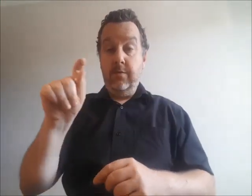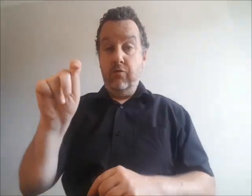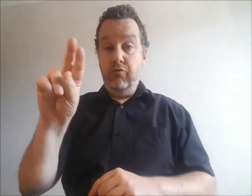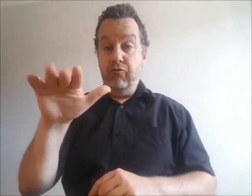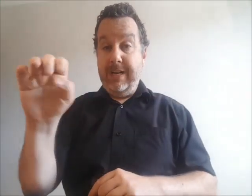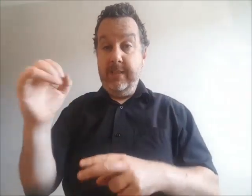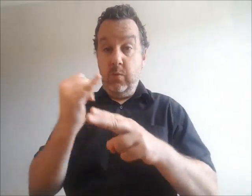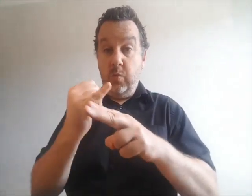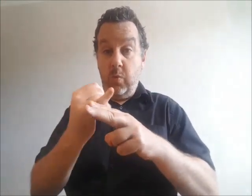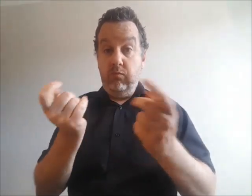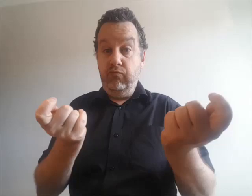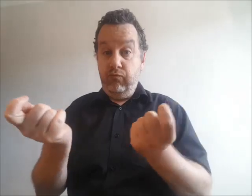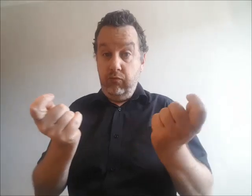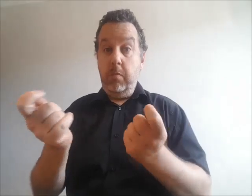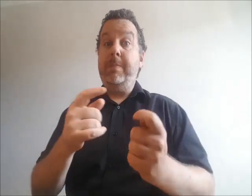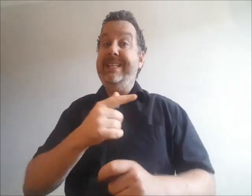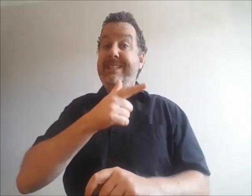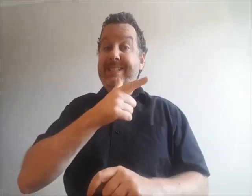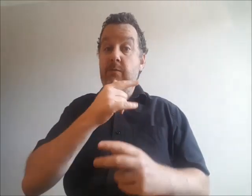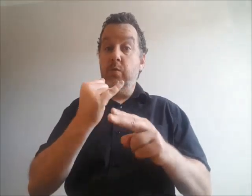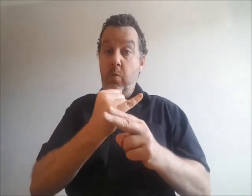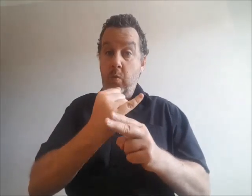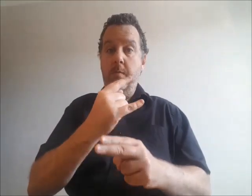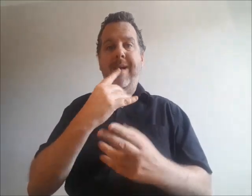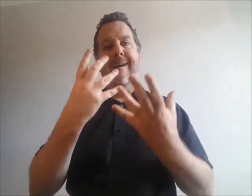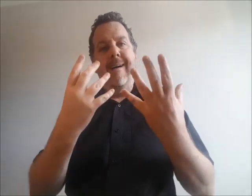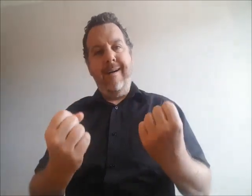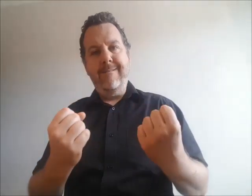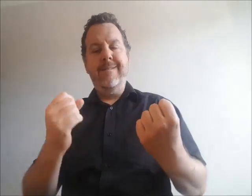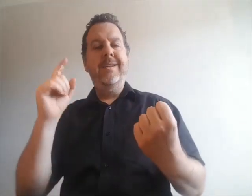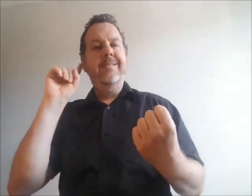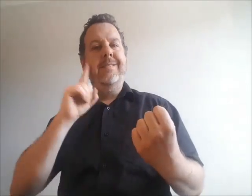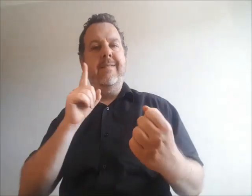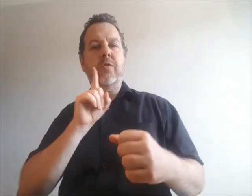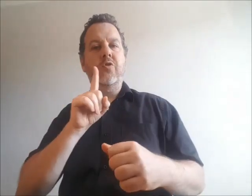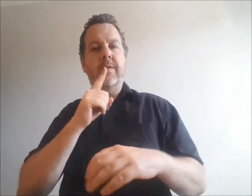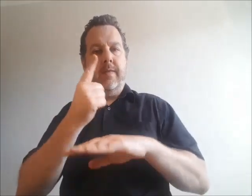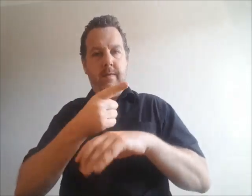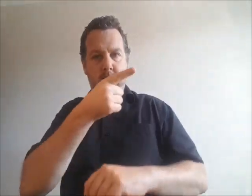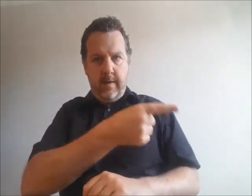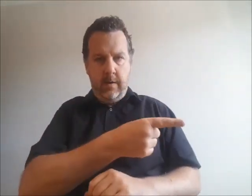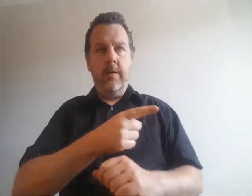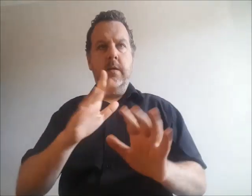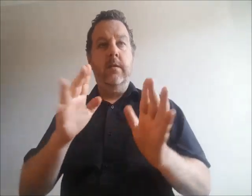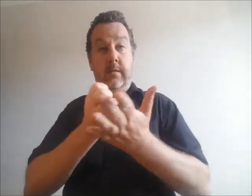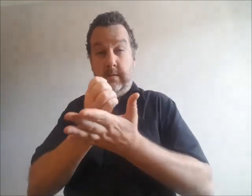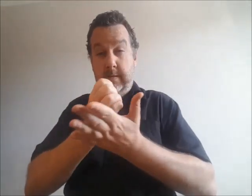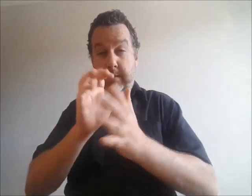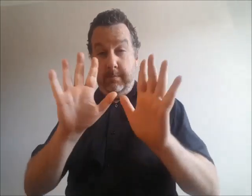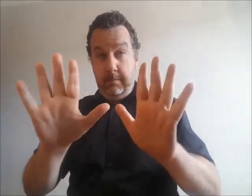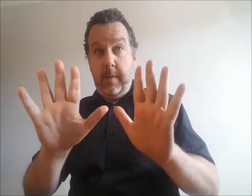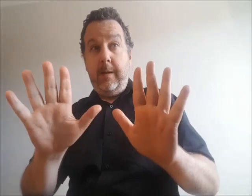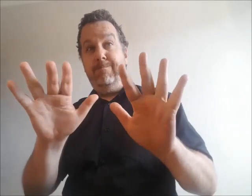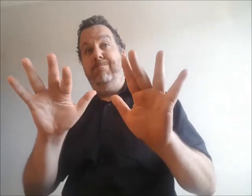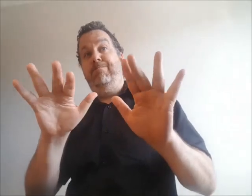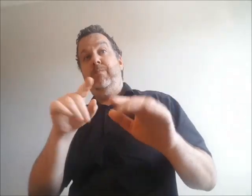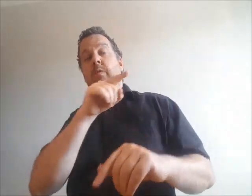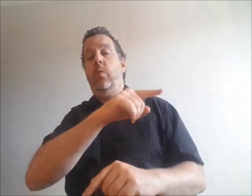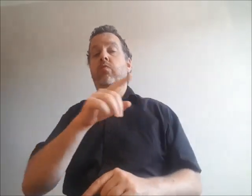This school in Tralee that I'm talking about, run by the Sisters of Mercy, was a school for hearing girls, but there were deaf children being educated there. Let me